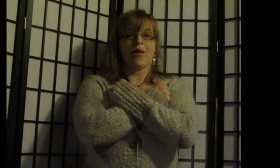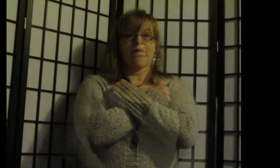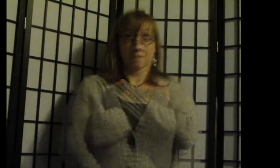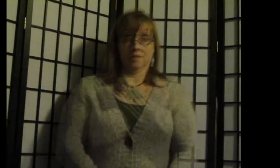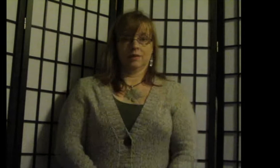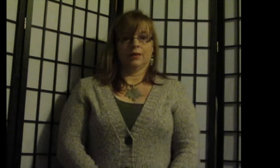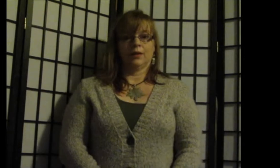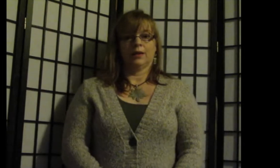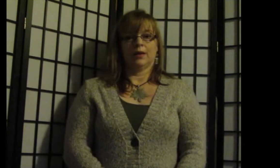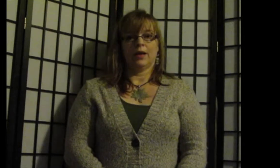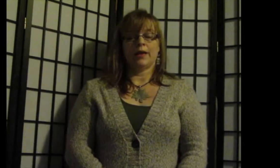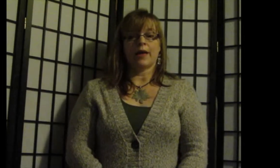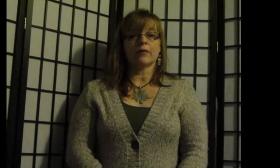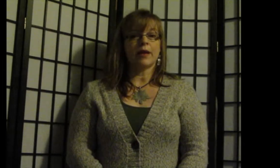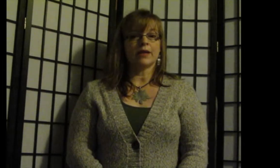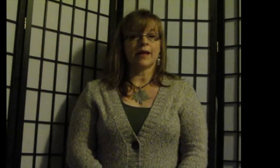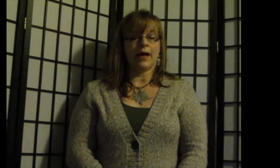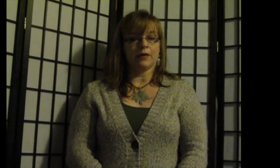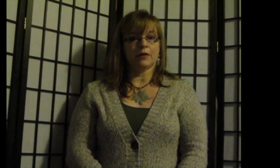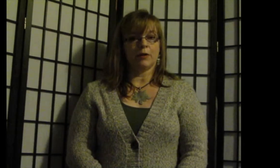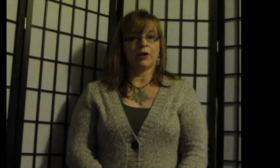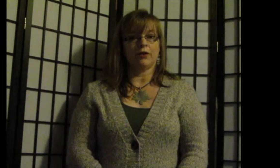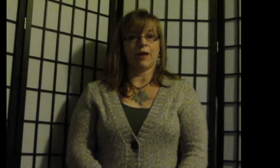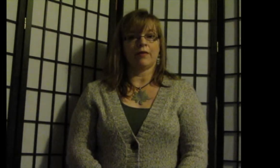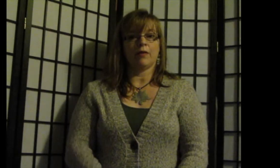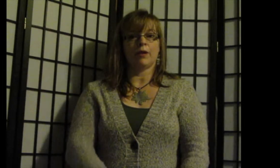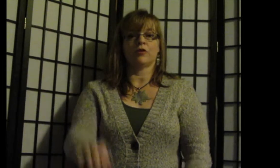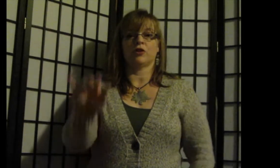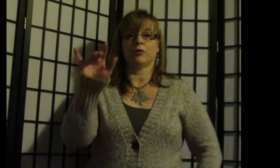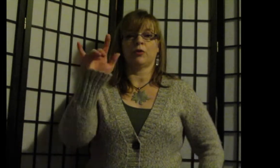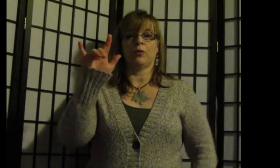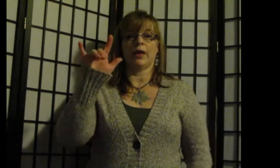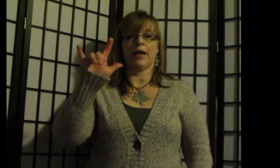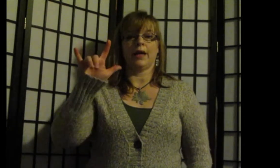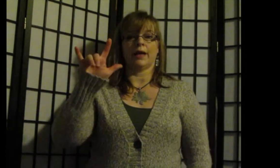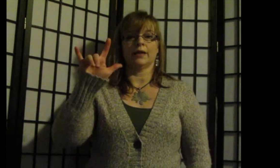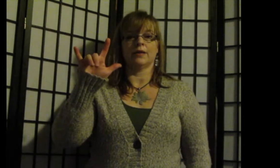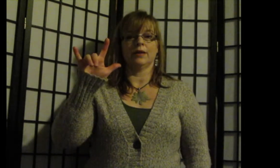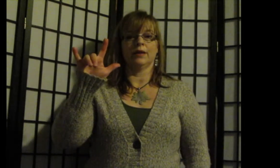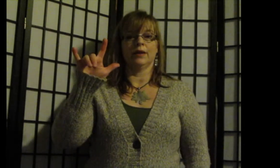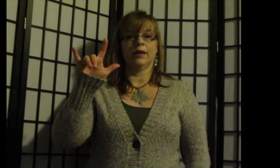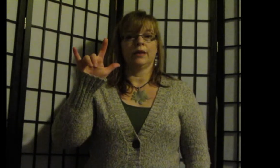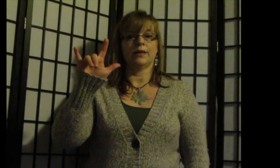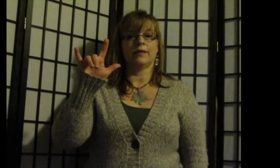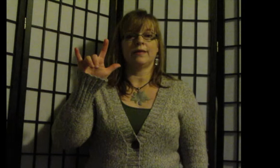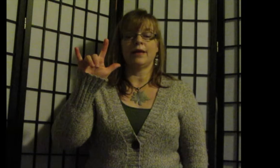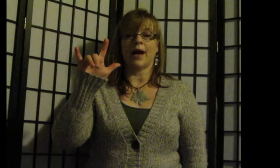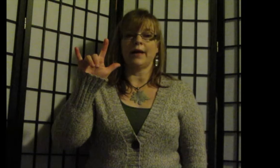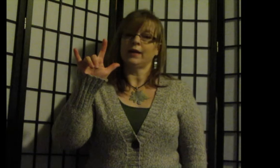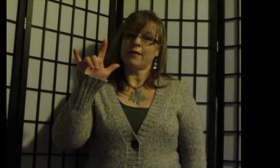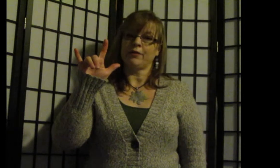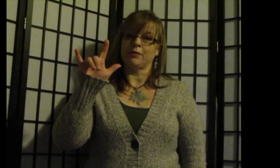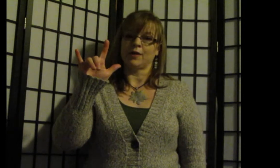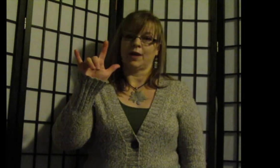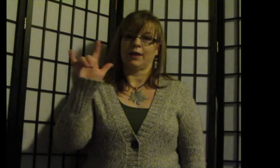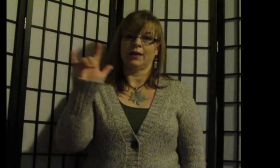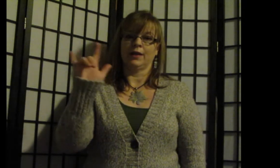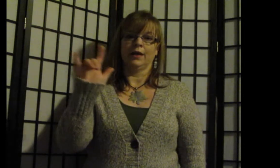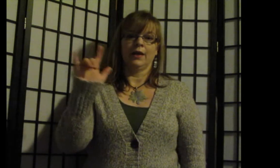Love. Another way to tell someone you love them is just with one hand. This is the I love you sign.